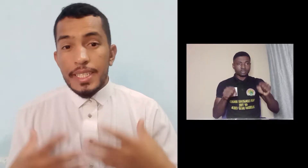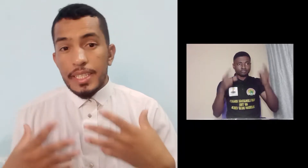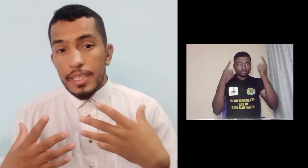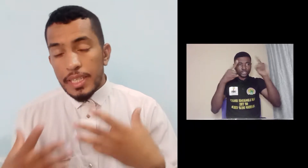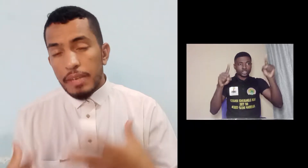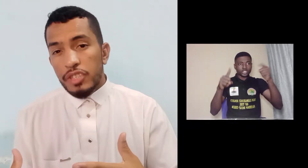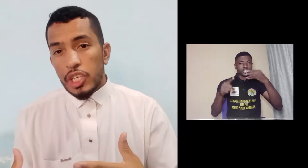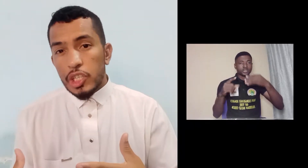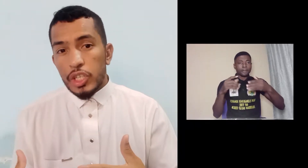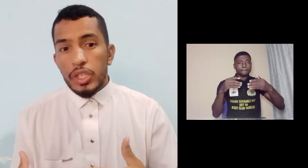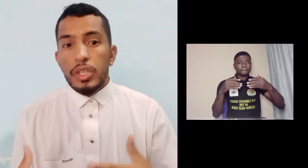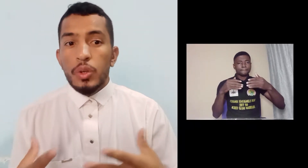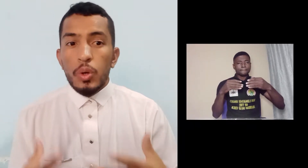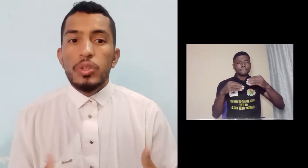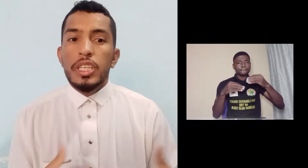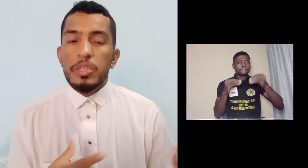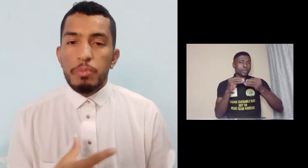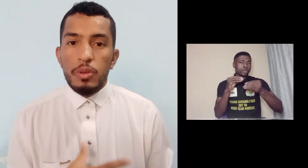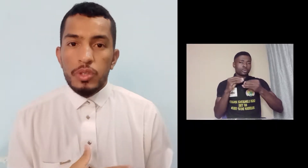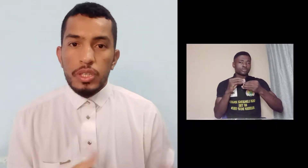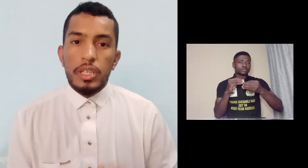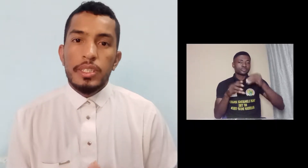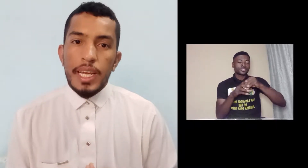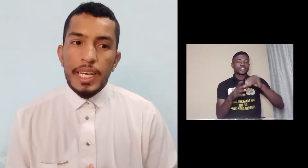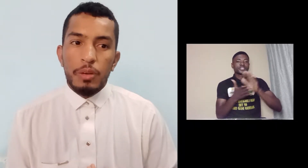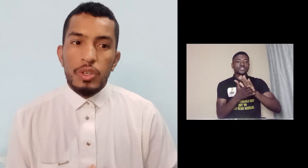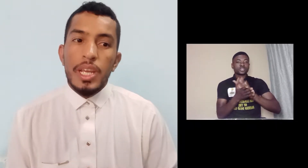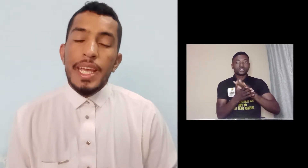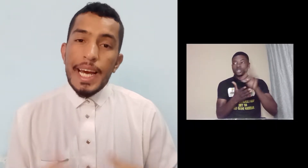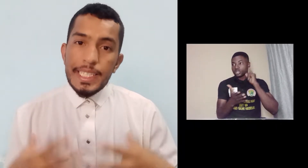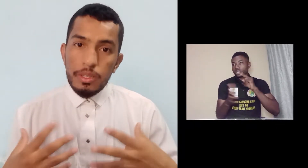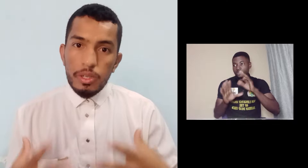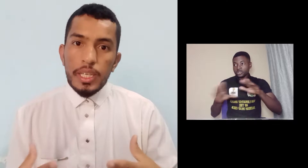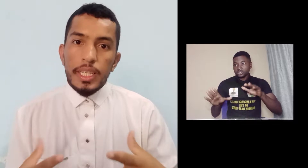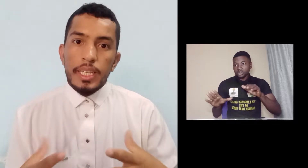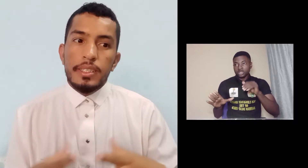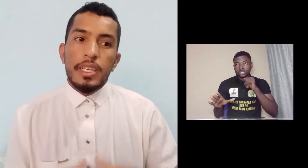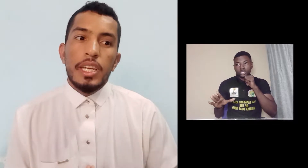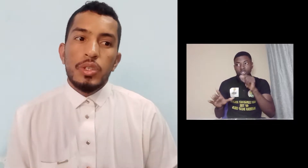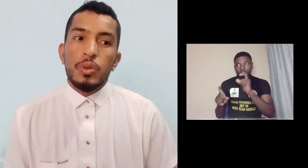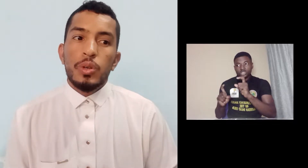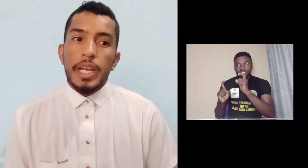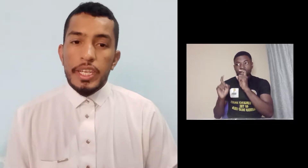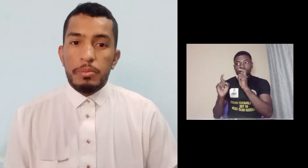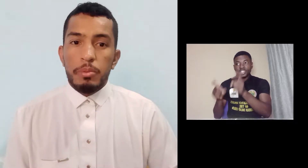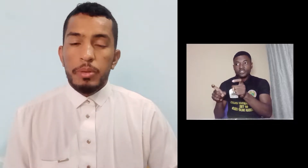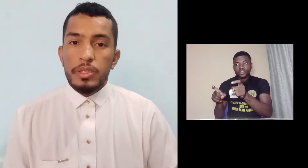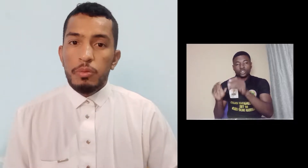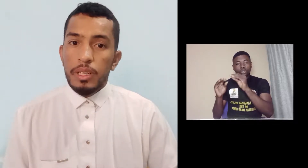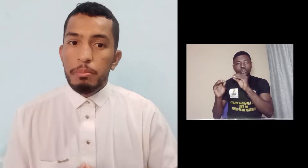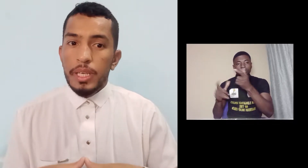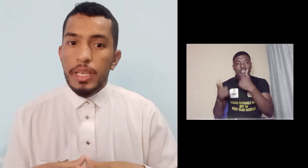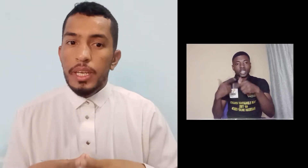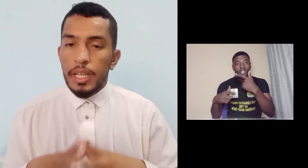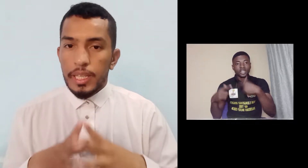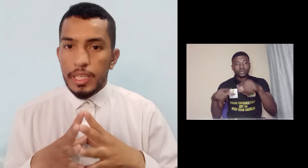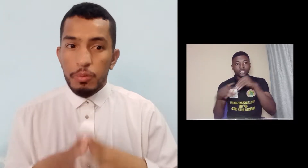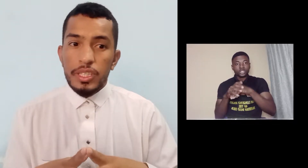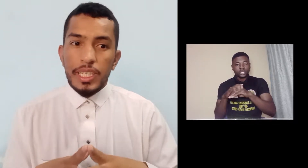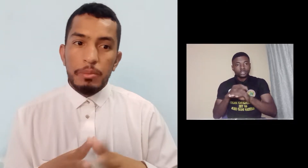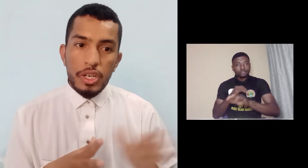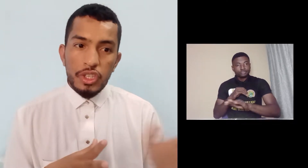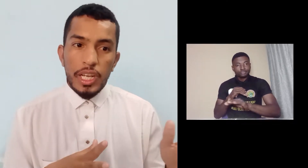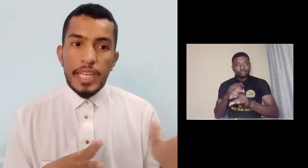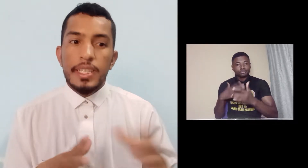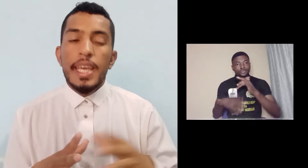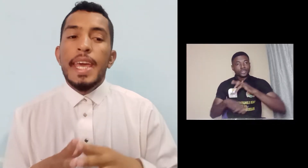And deaf children not exposed to sign language at early stage or age appropriate will be